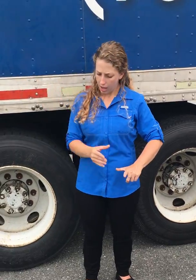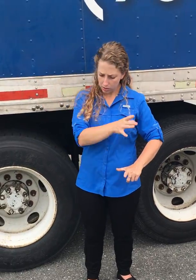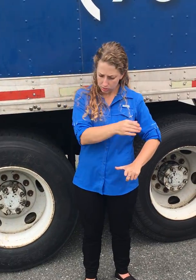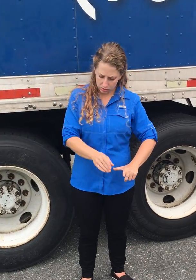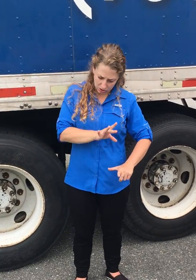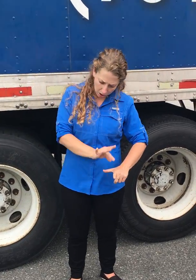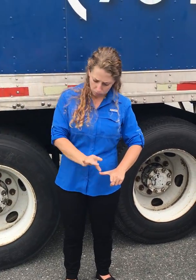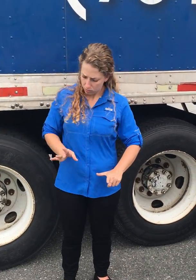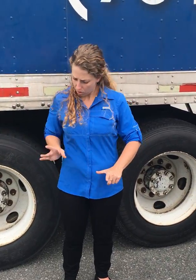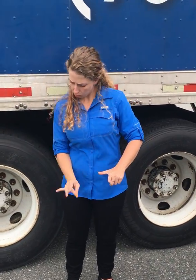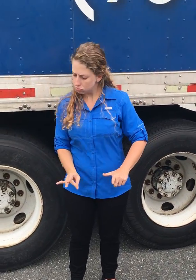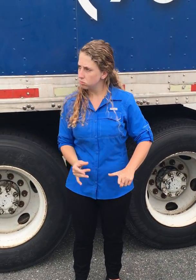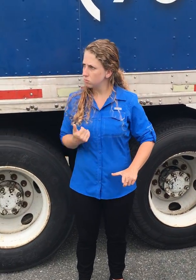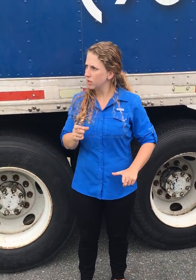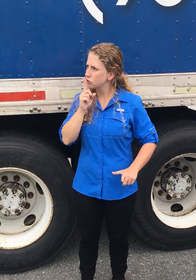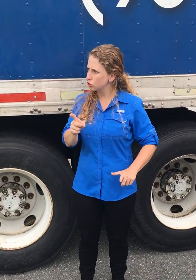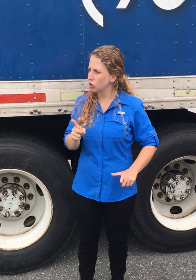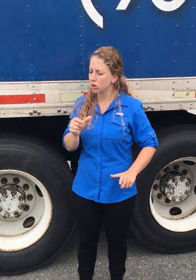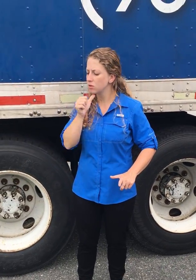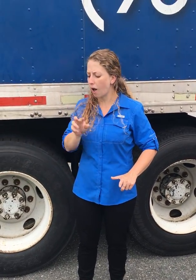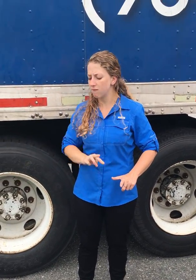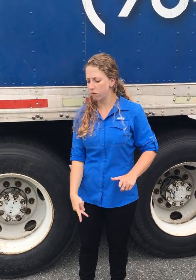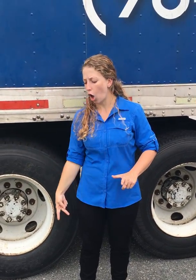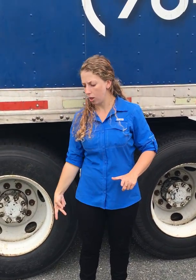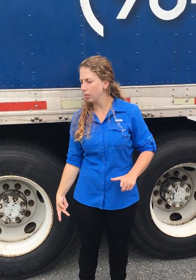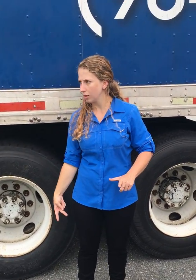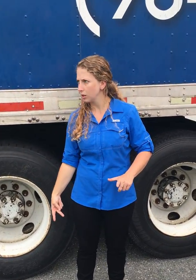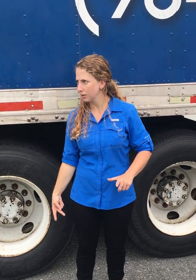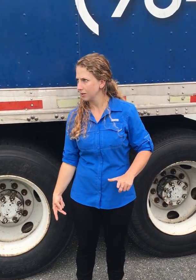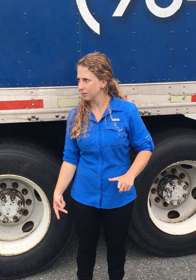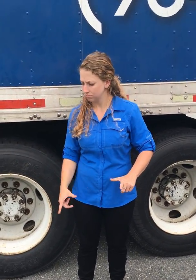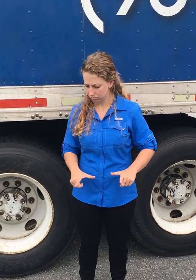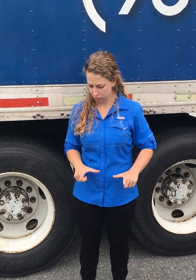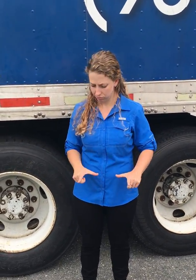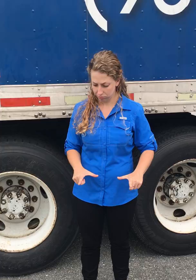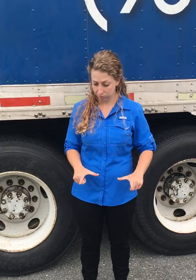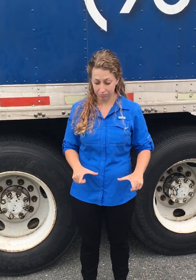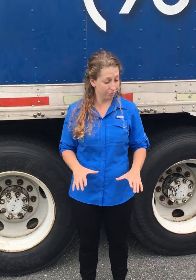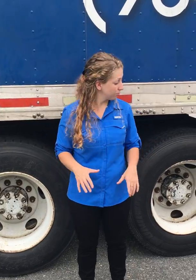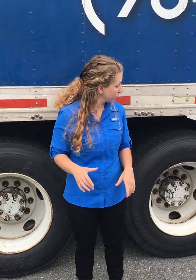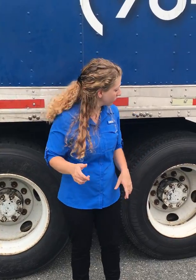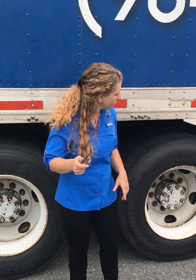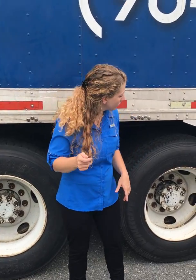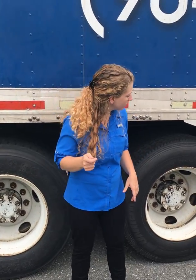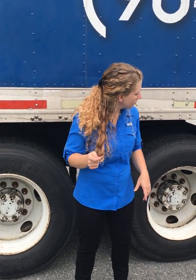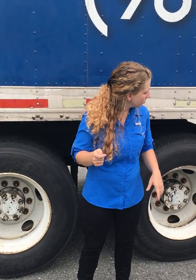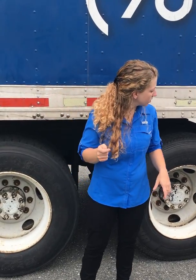the road. That's Say it. fully raised and what? I missed the one. The crank handle's in the stored position.